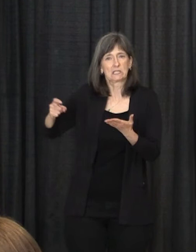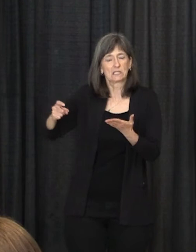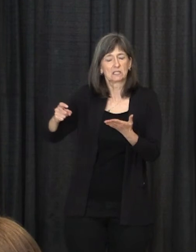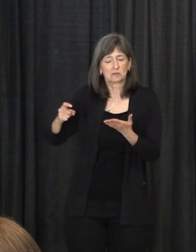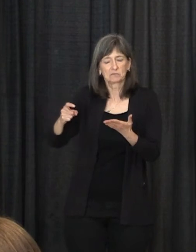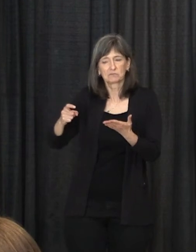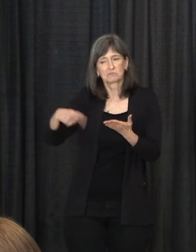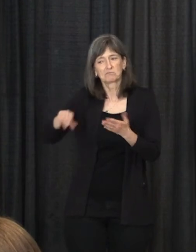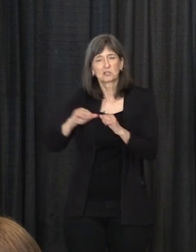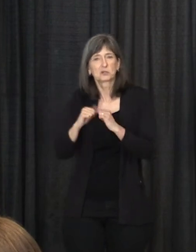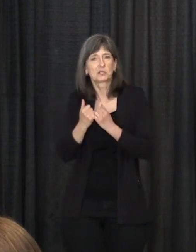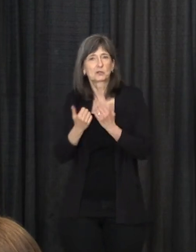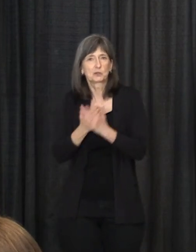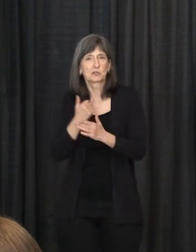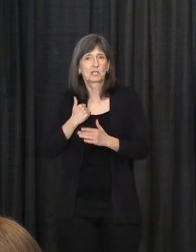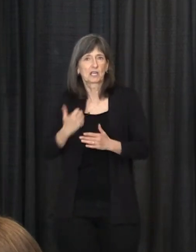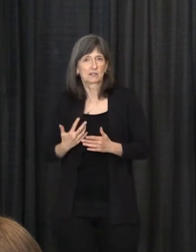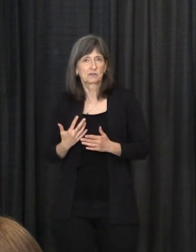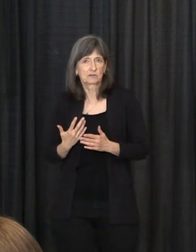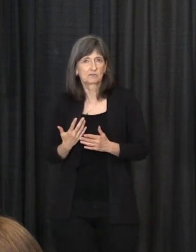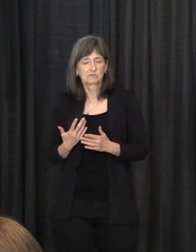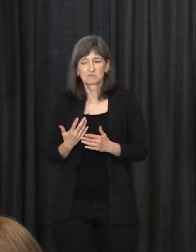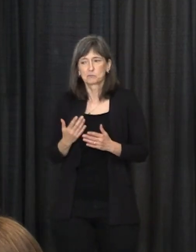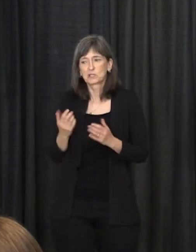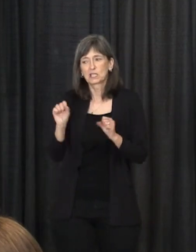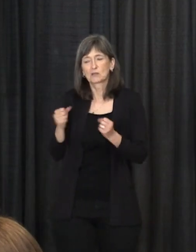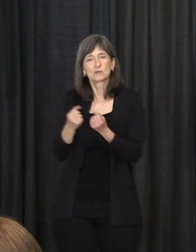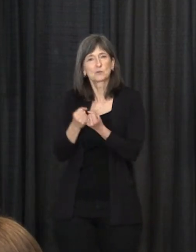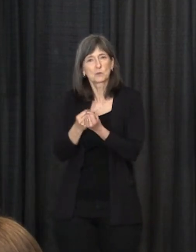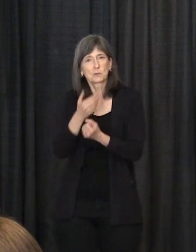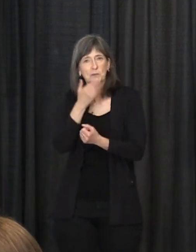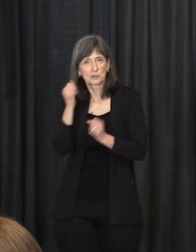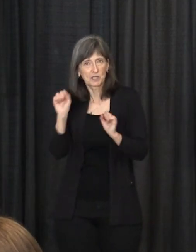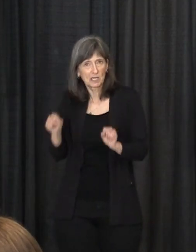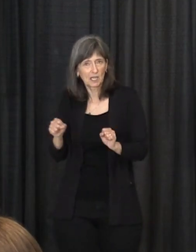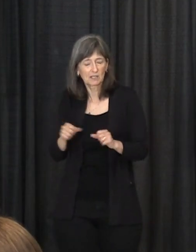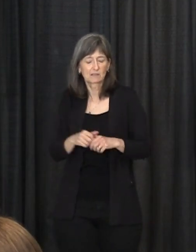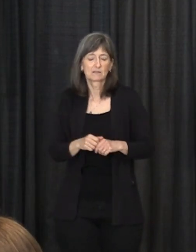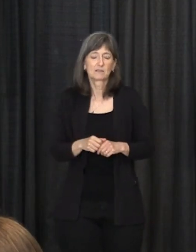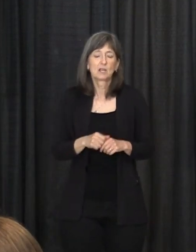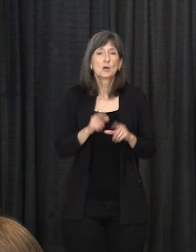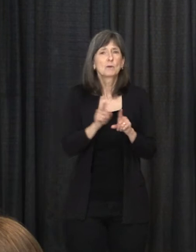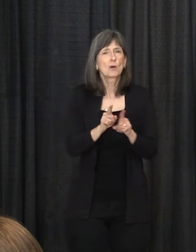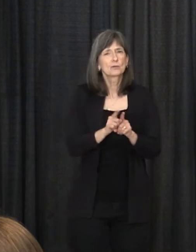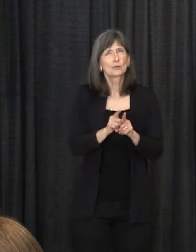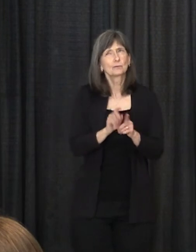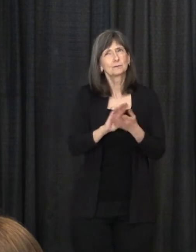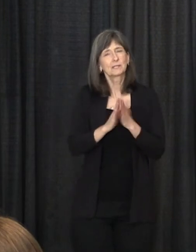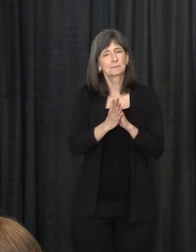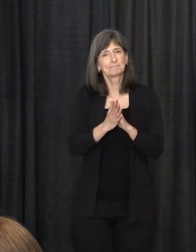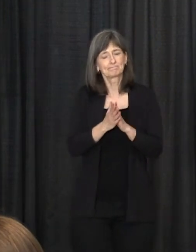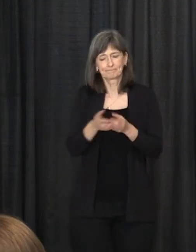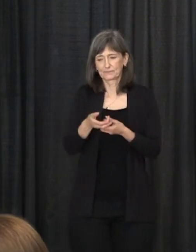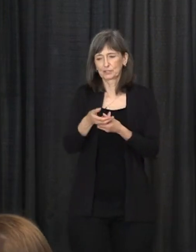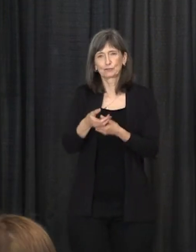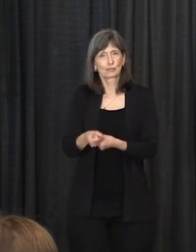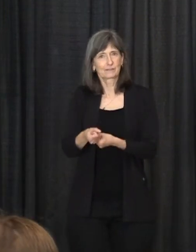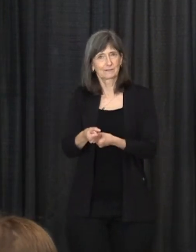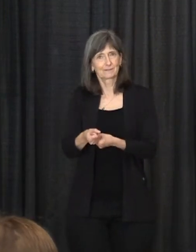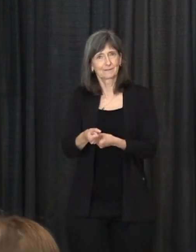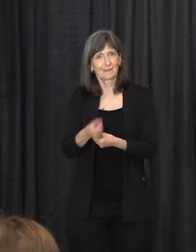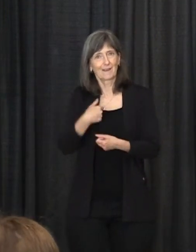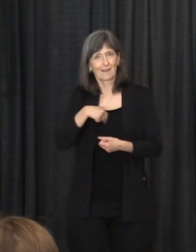Association for New Canadians provide to the Newcomers community. It is also a trust that is put in the